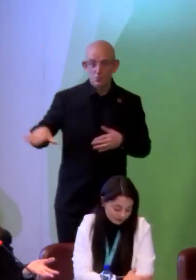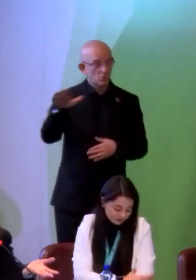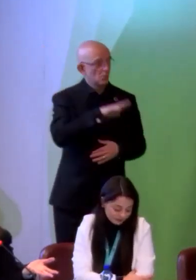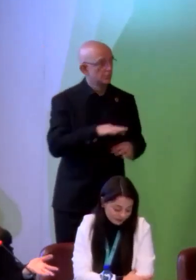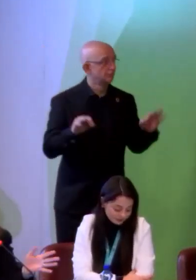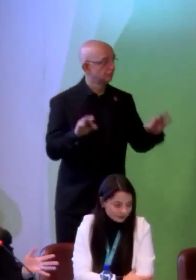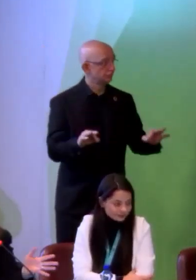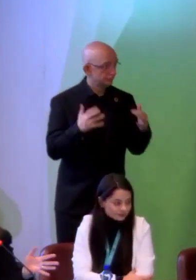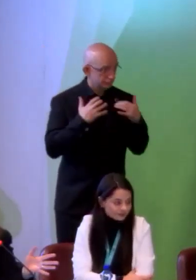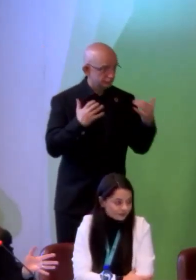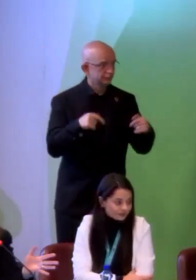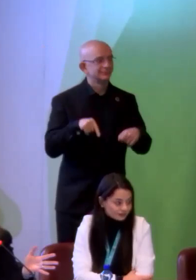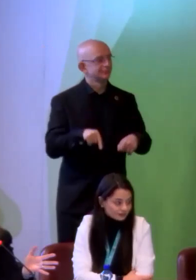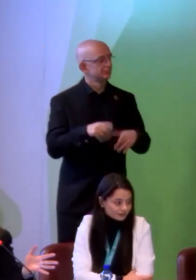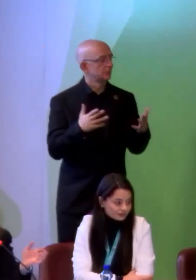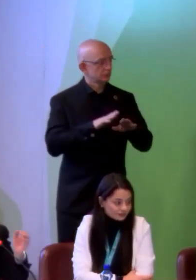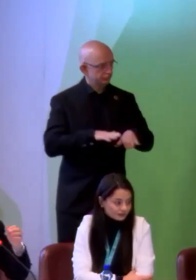teaching, you're in the right place.